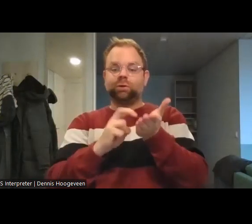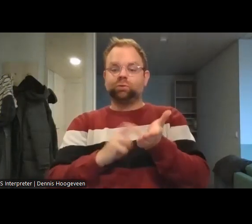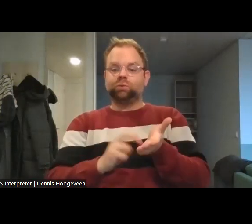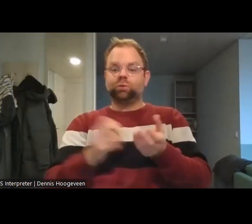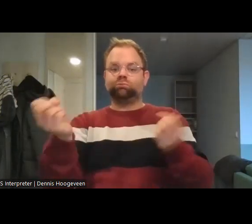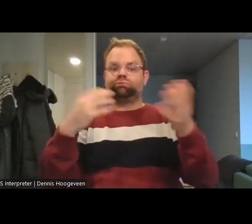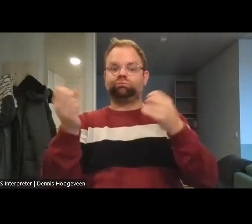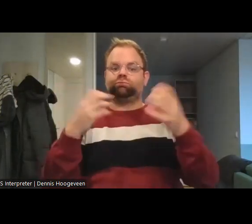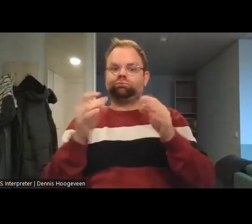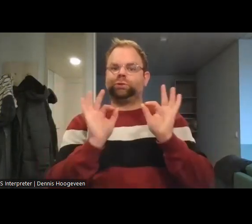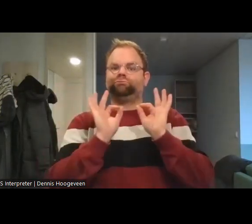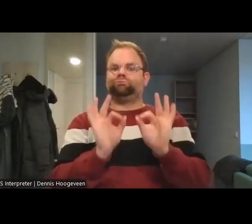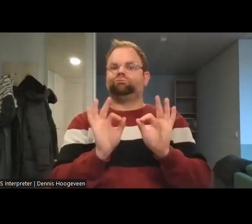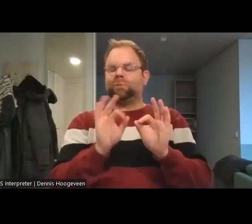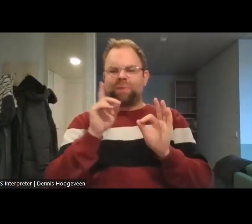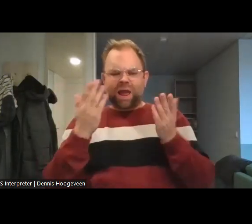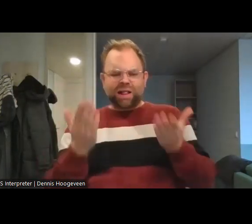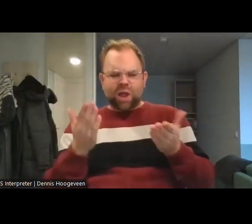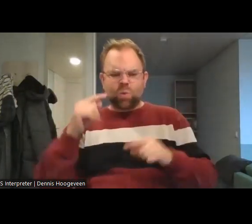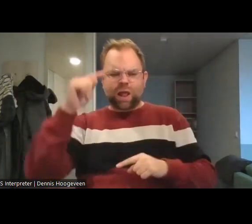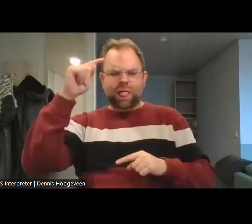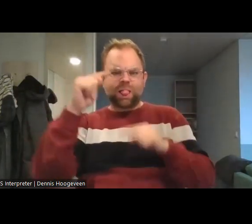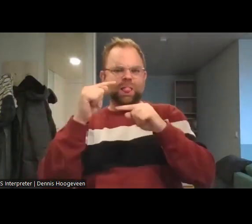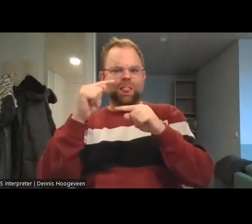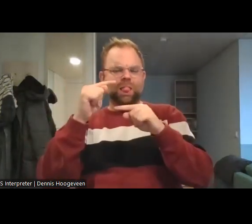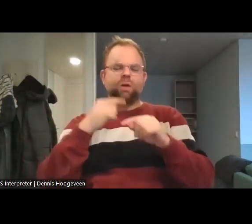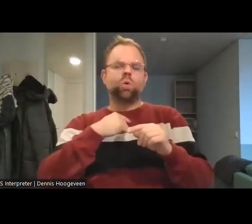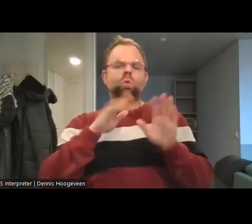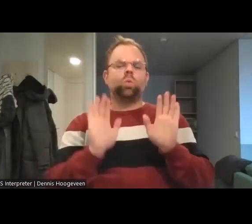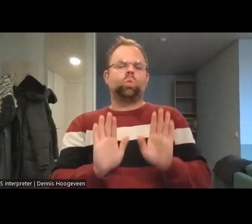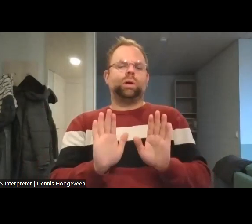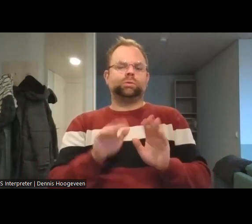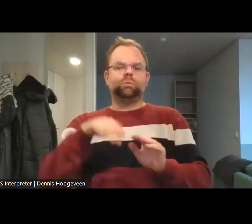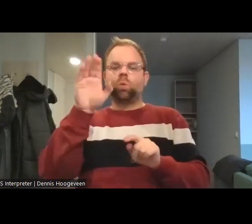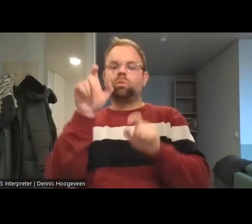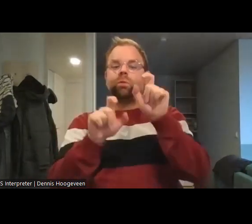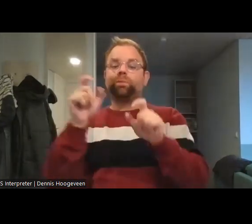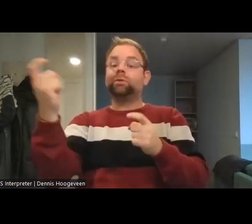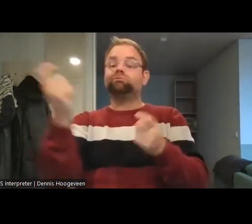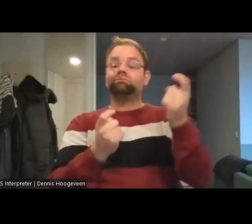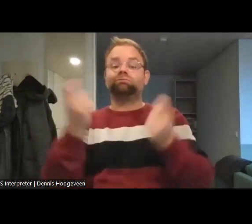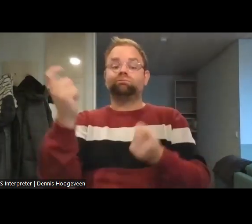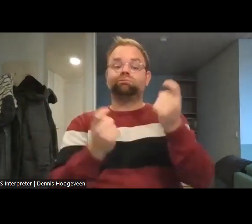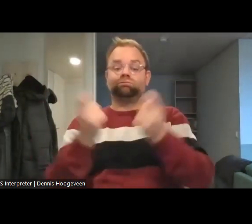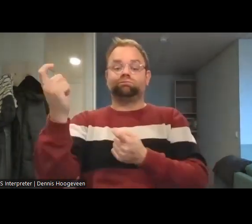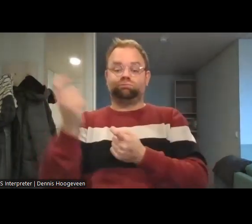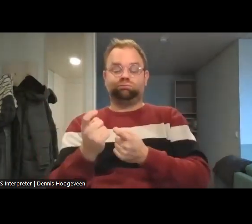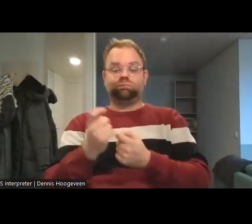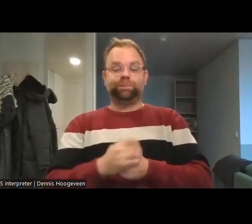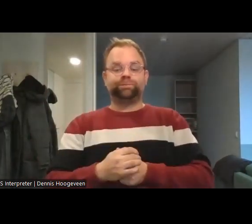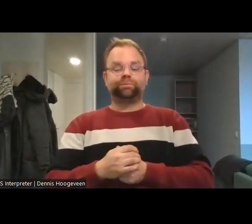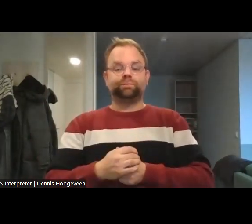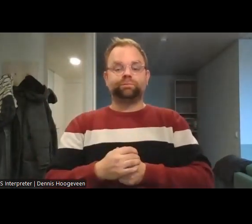I would like to pass the floor to our colleague Alexandra, who will explain some of the